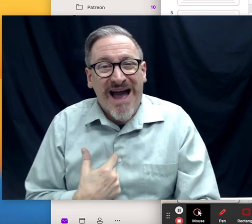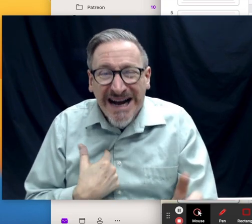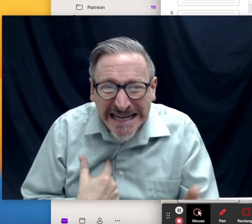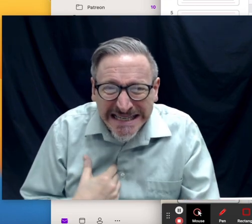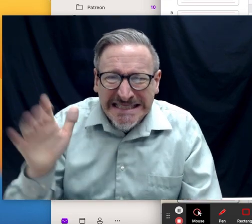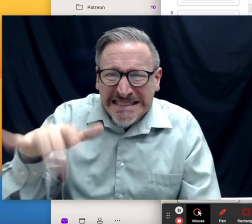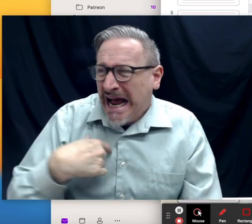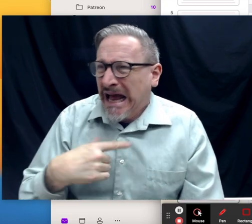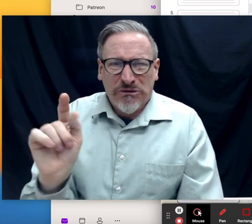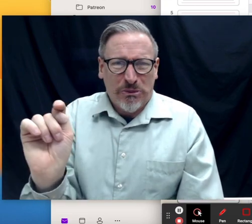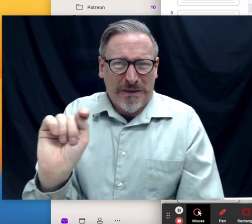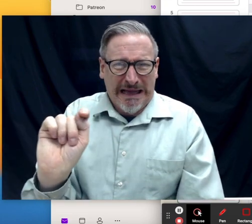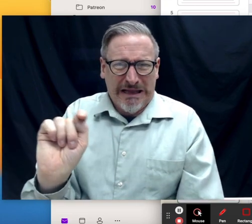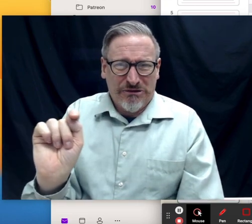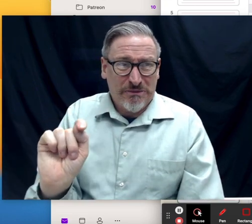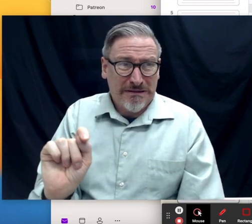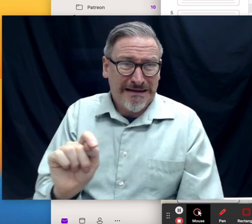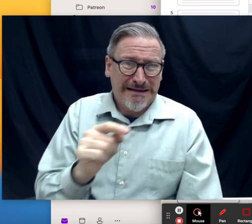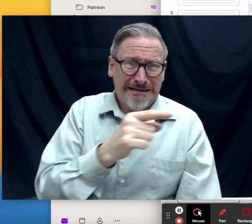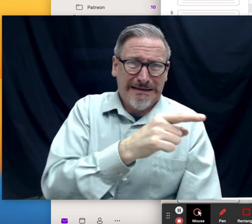Um,